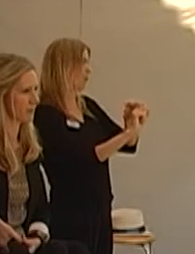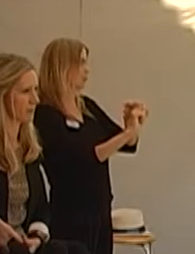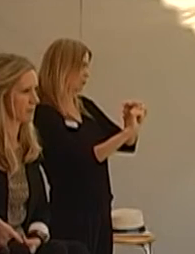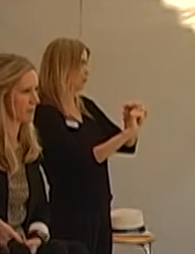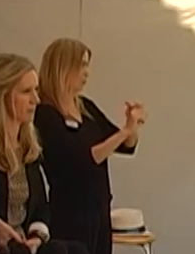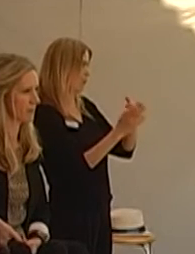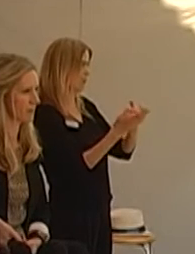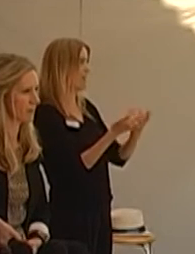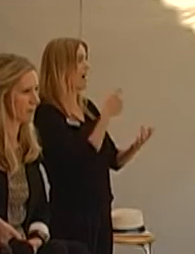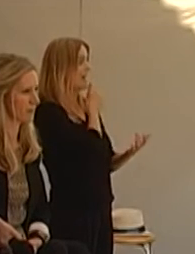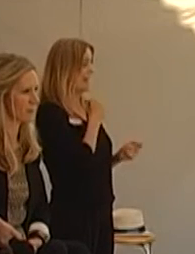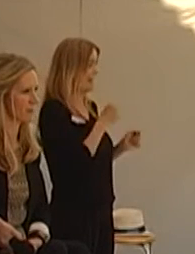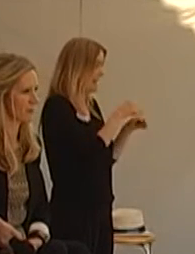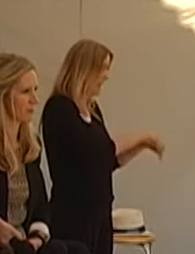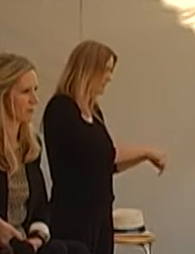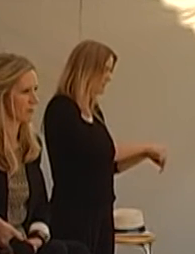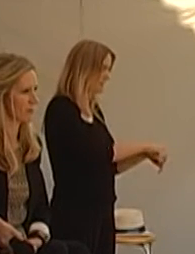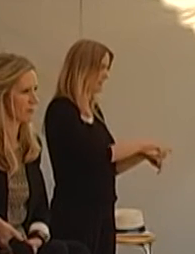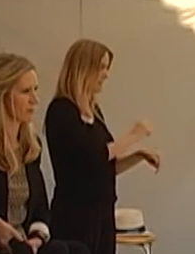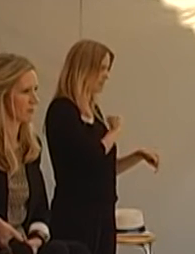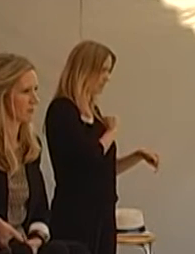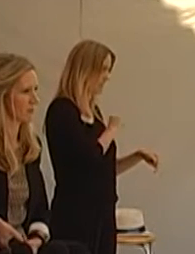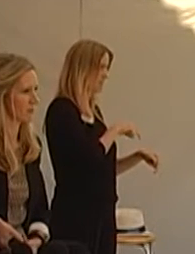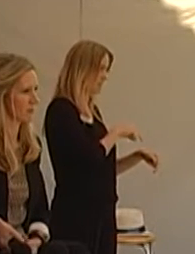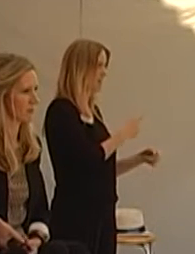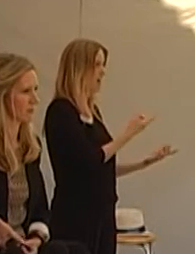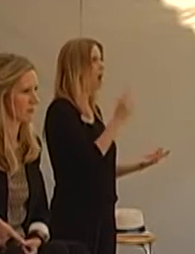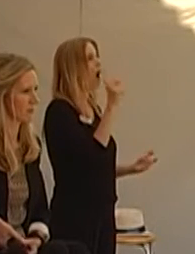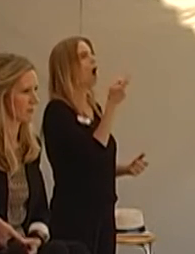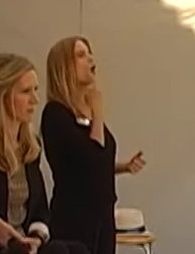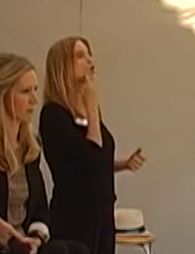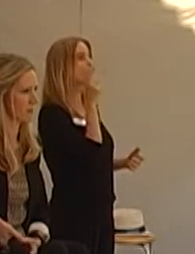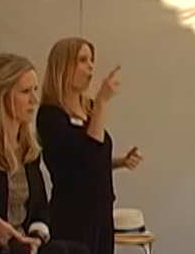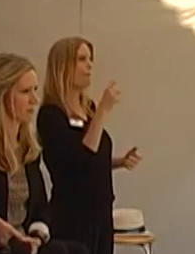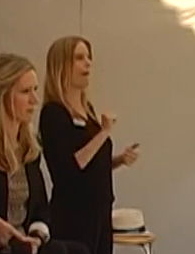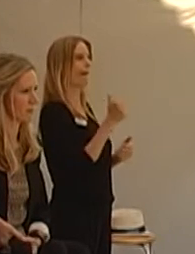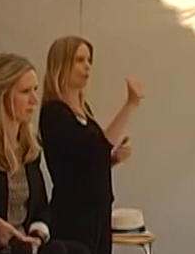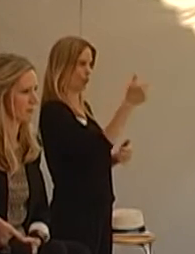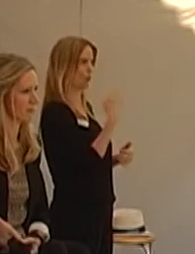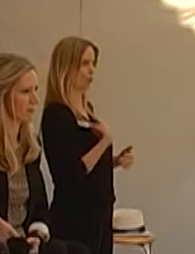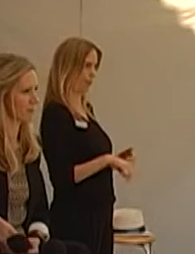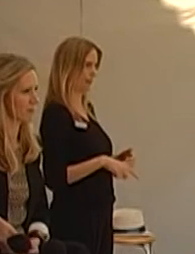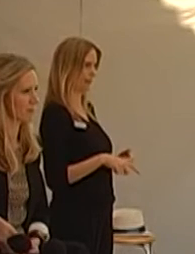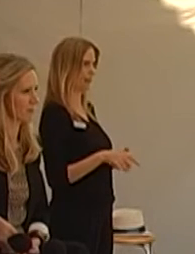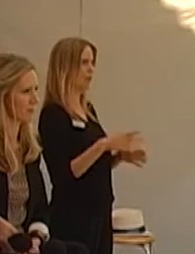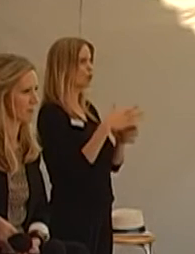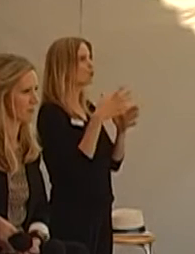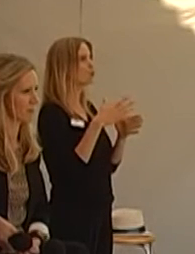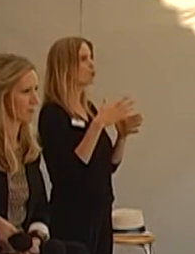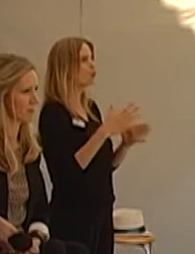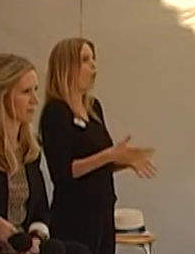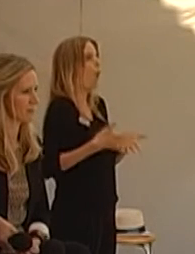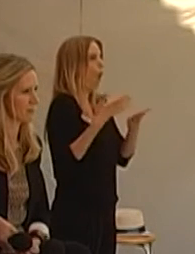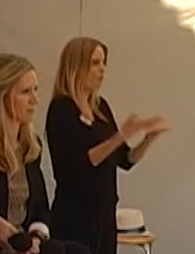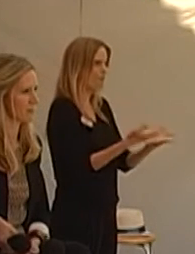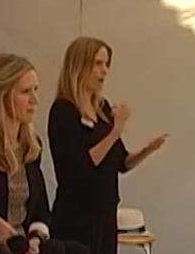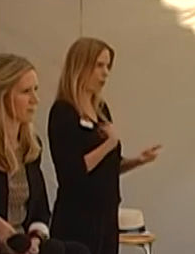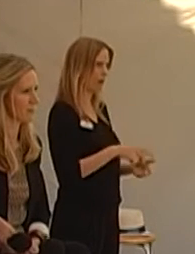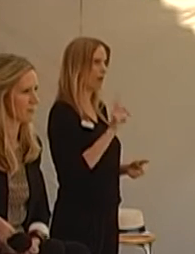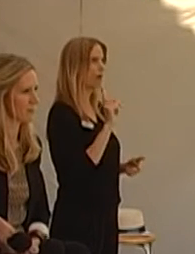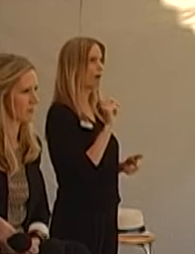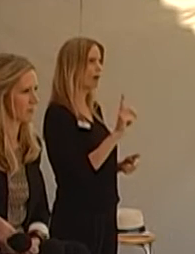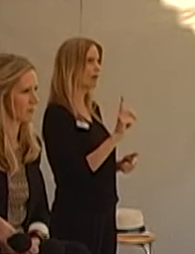in Estonia, I should say, that Finland was successful. They made very big sacrifices, but they kept